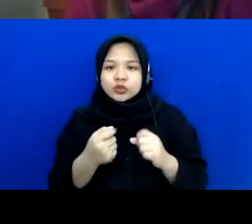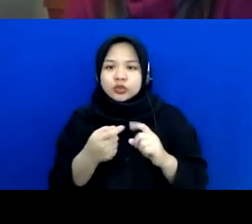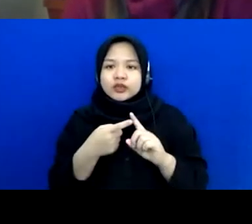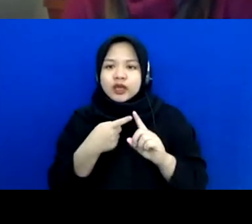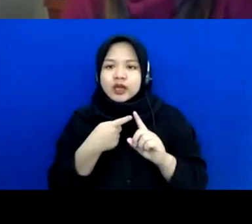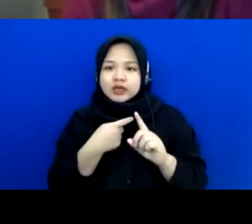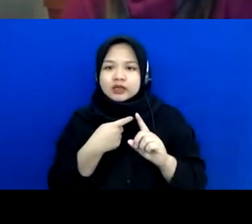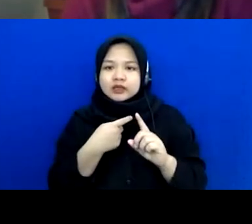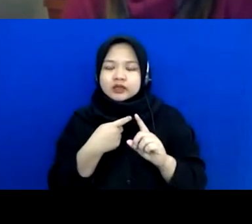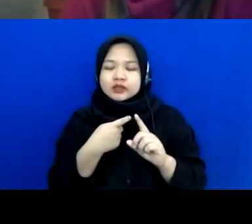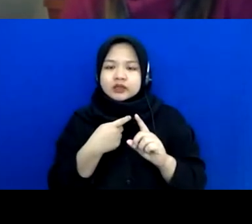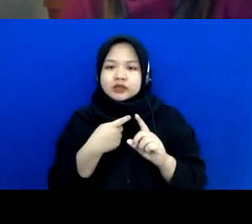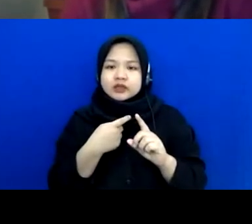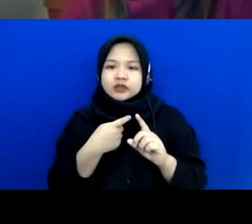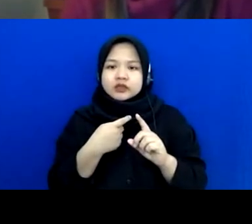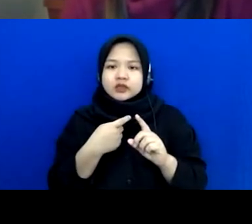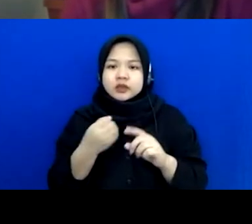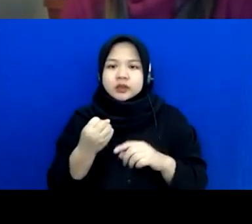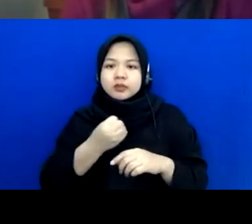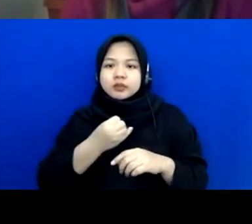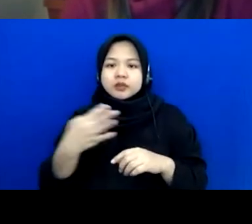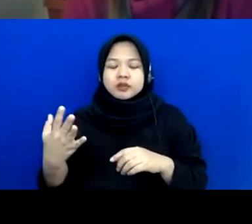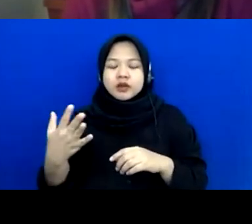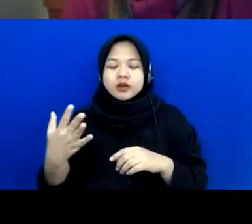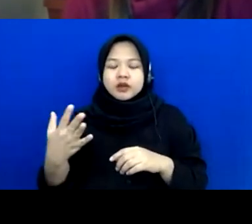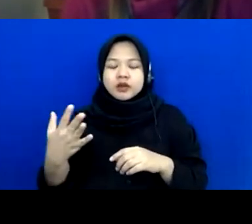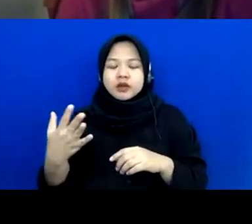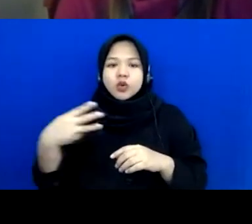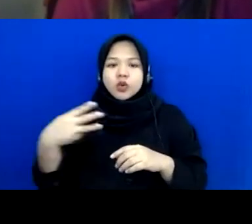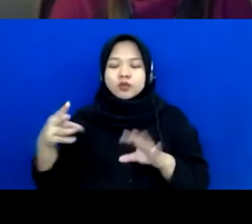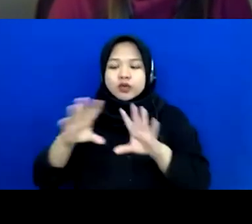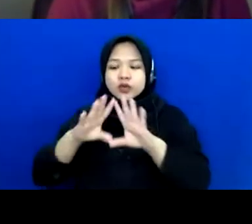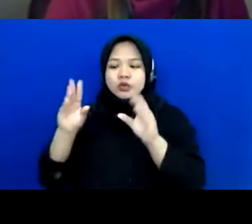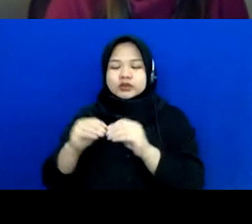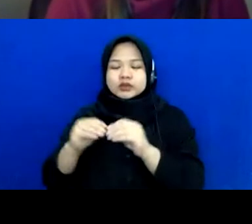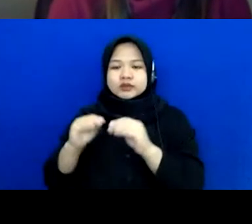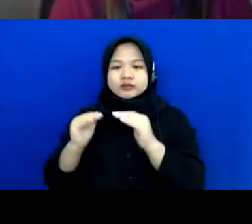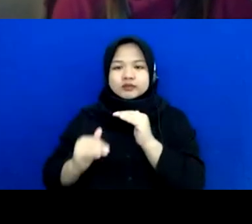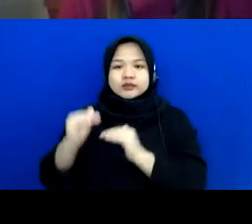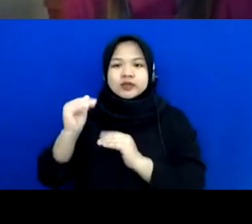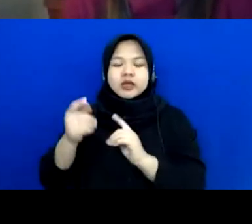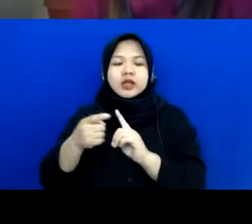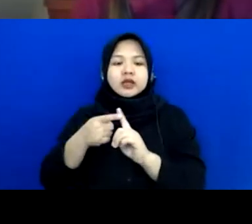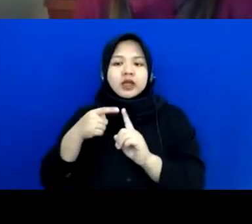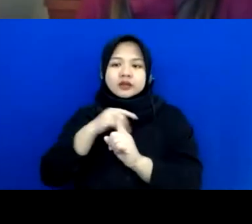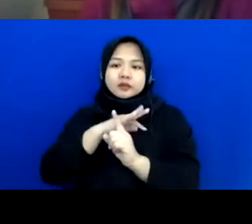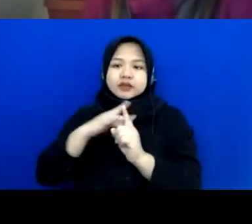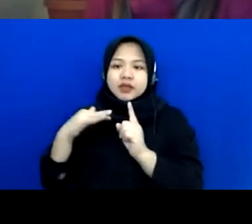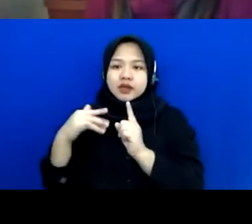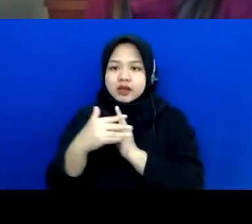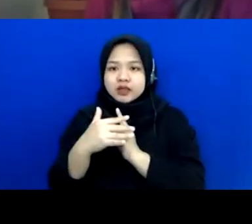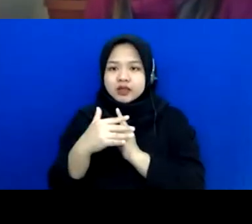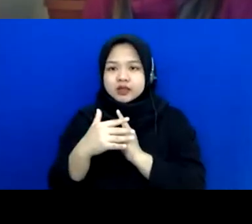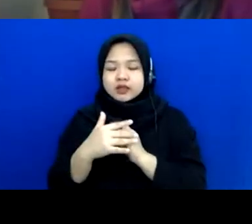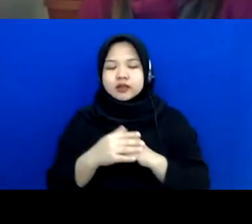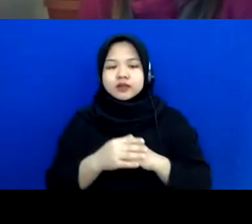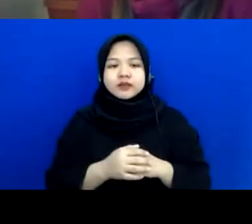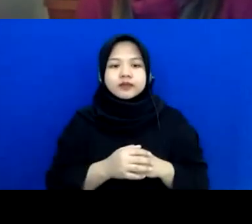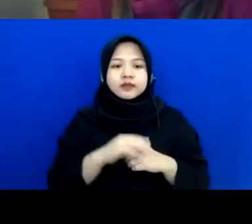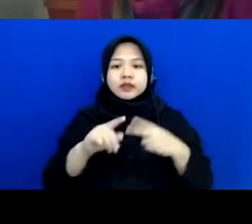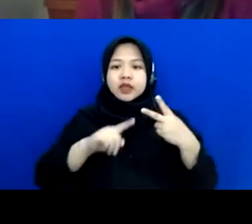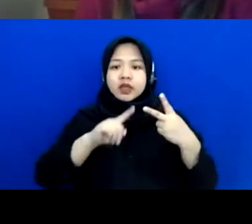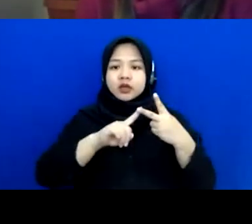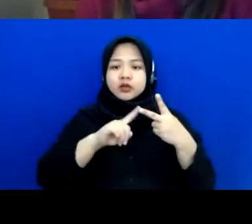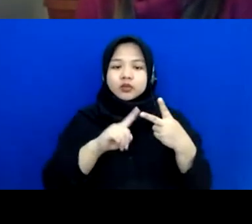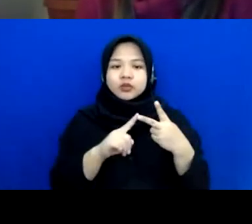the also very critical economic inclusion for this population. And our second key